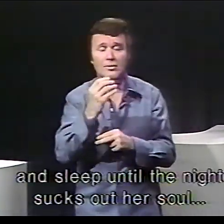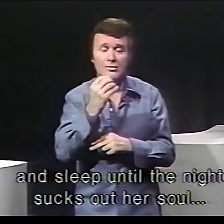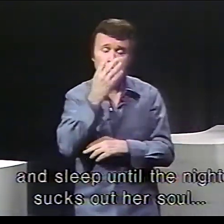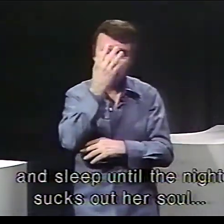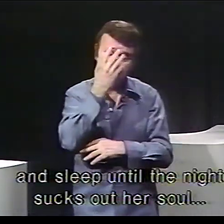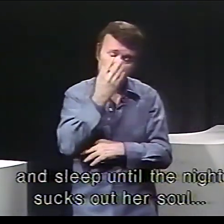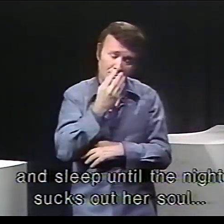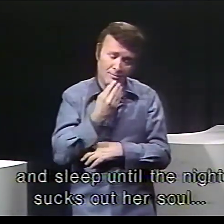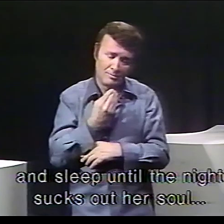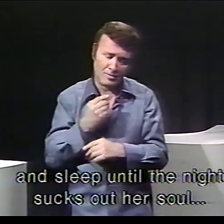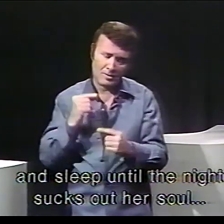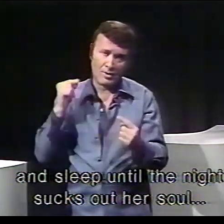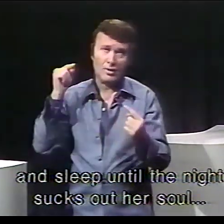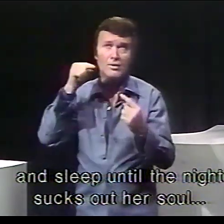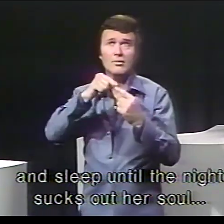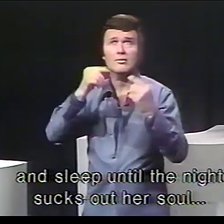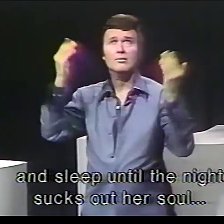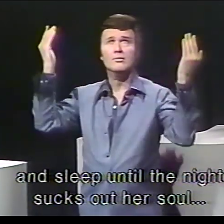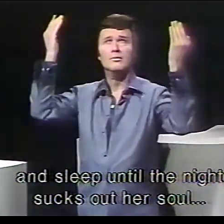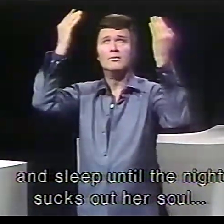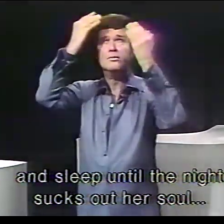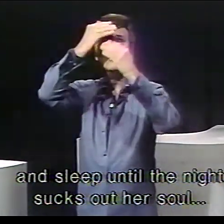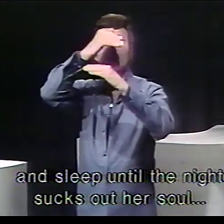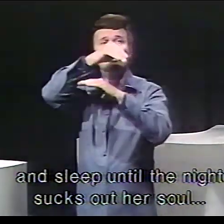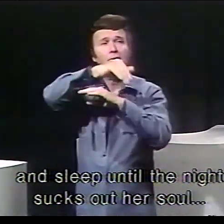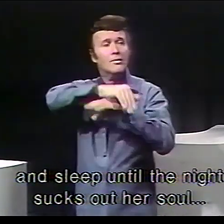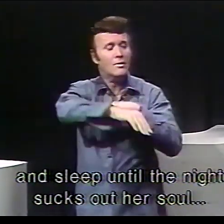sleep until the night sucks out her soul